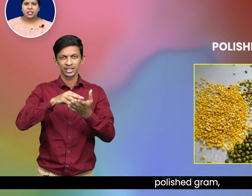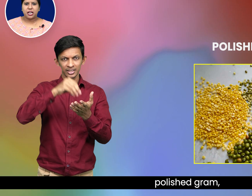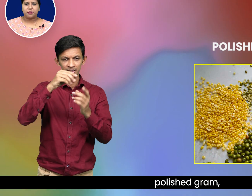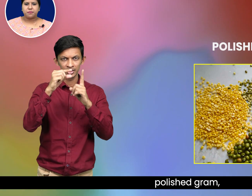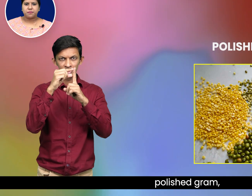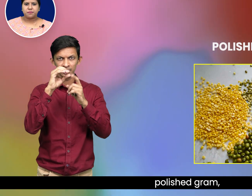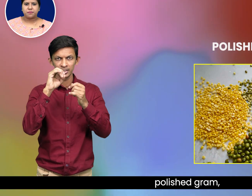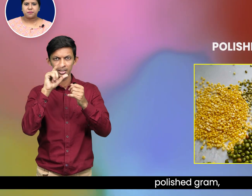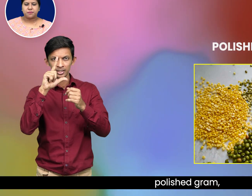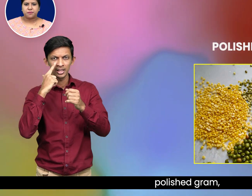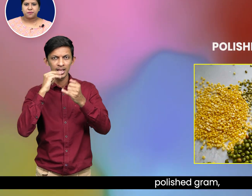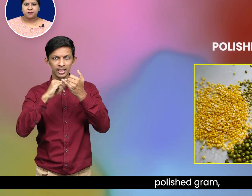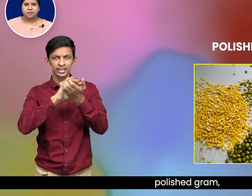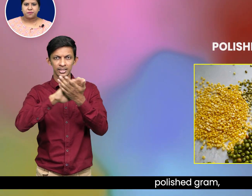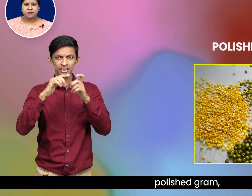polished gram,